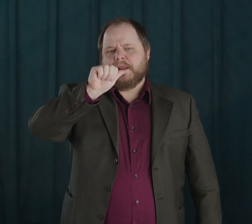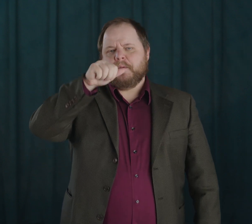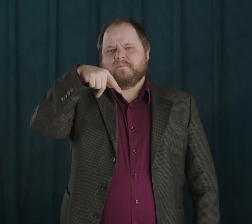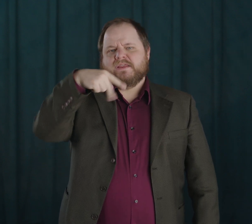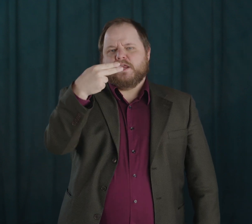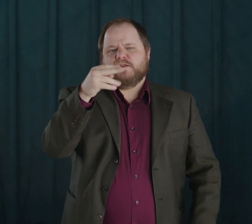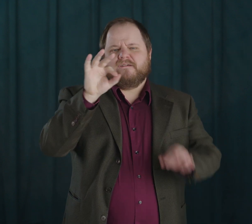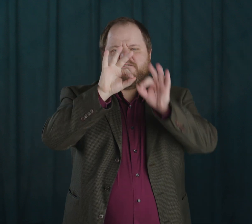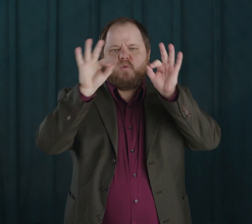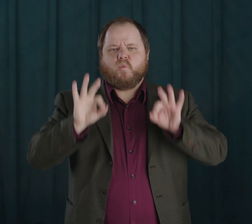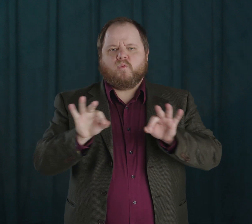NAF, form.